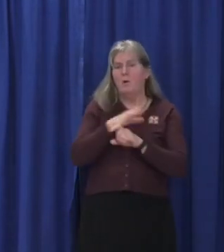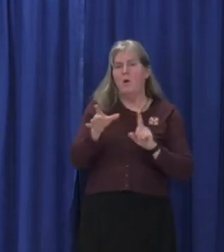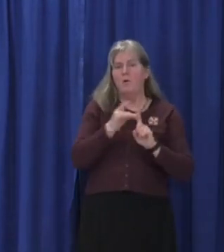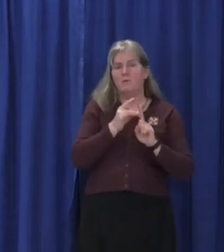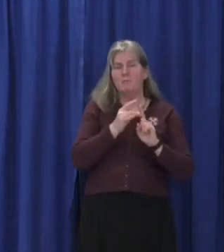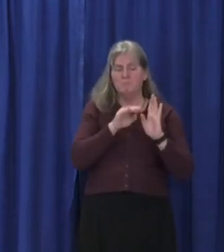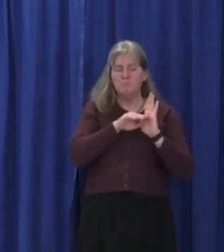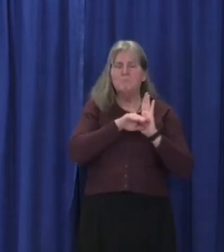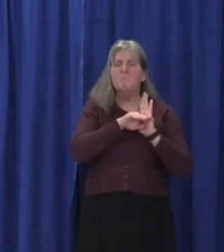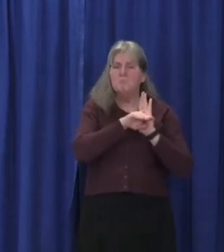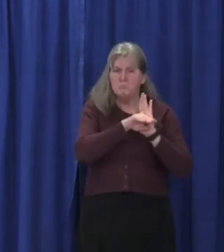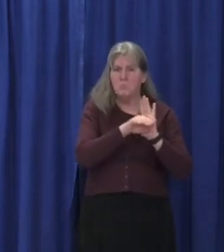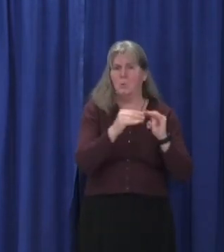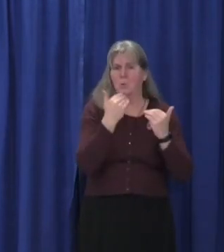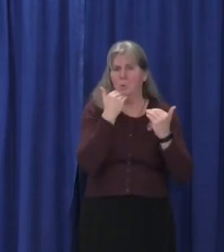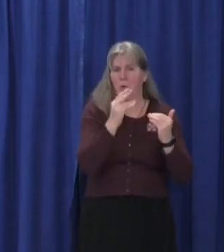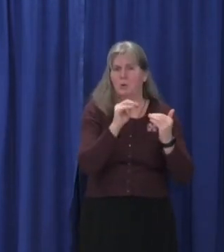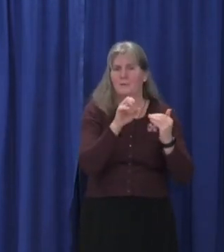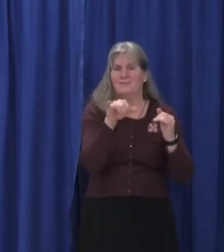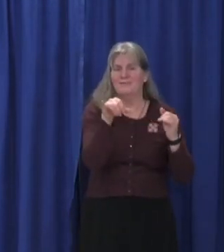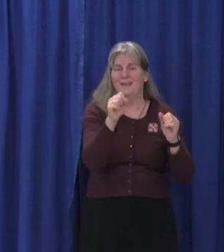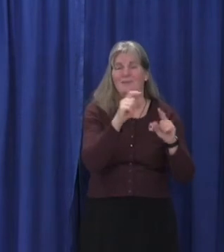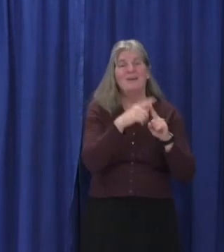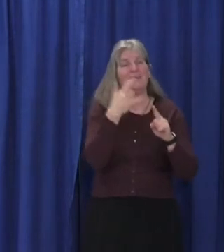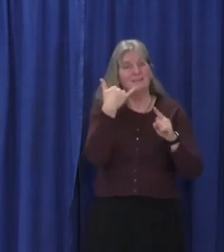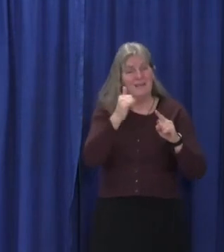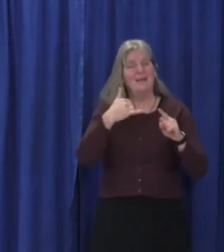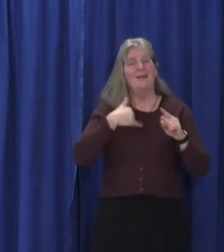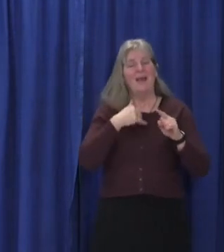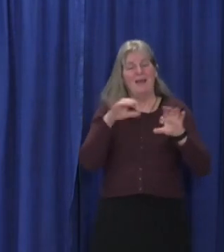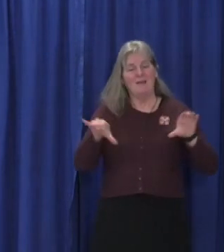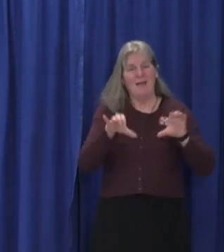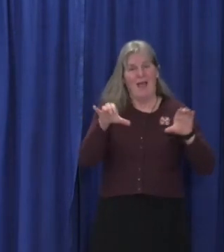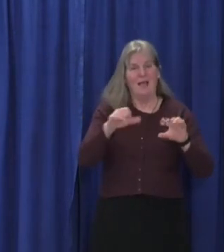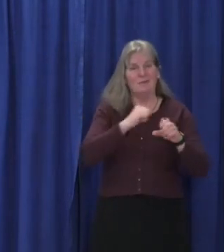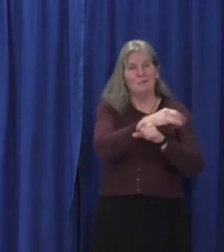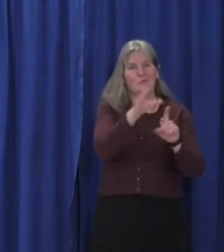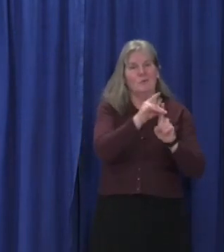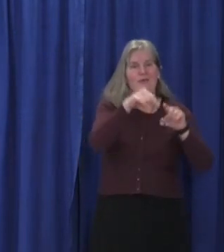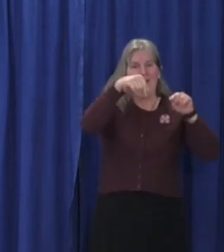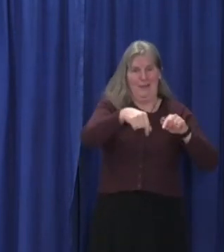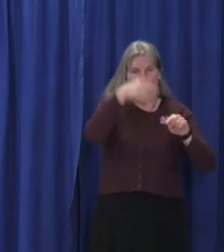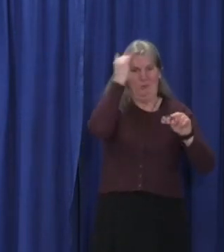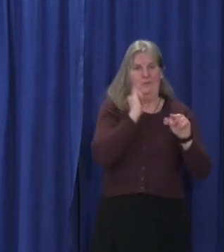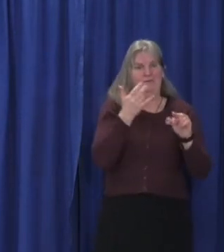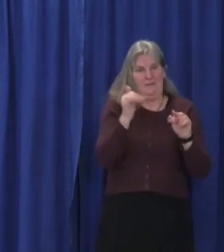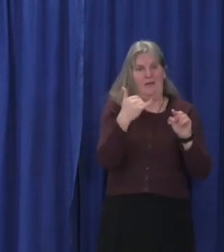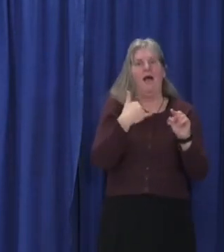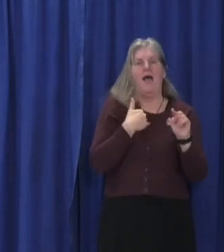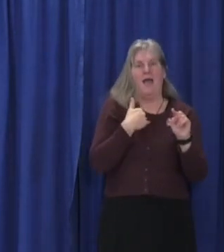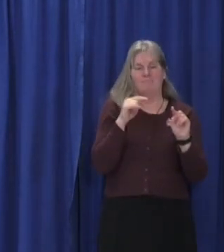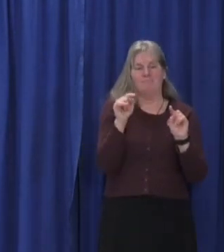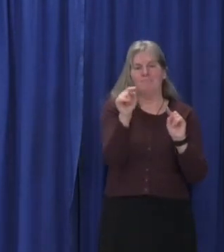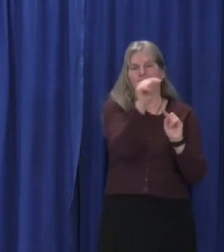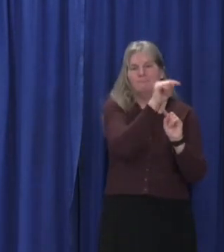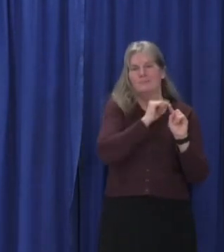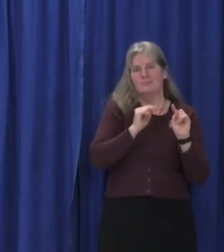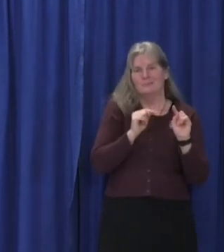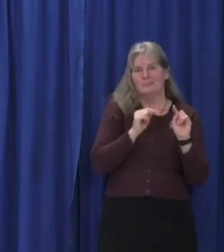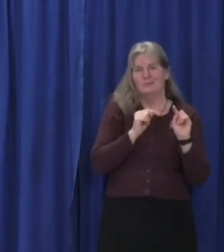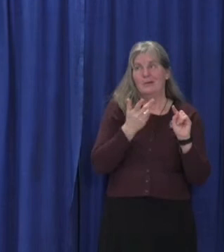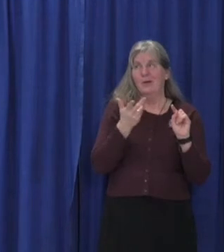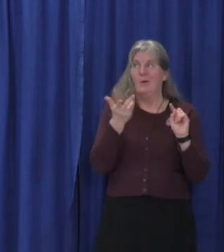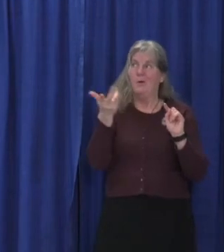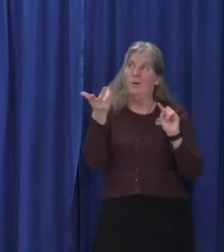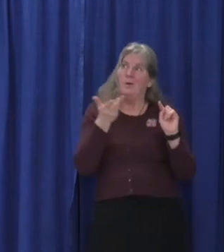is great news, but we still have active cases in the territory. We continue to work closely with communities to